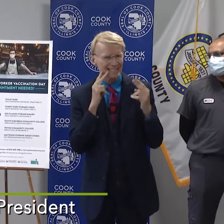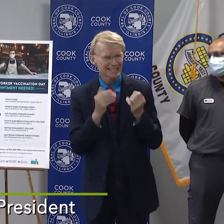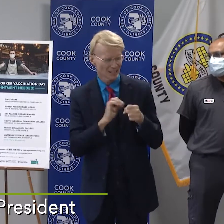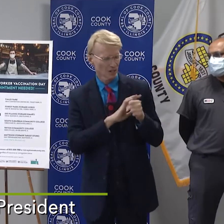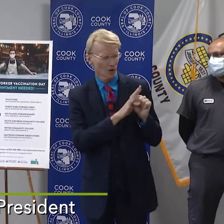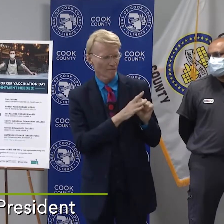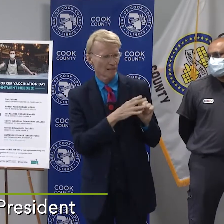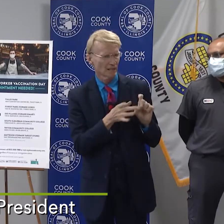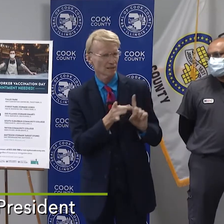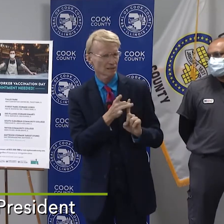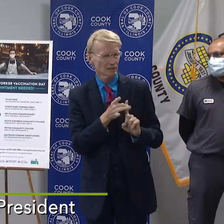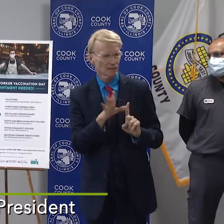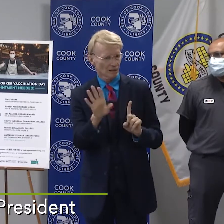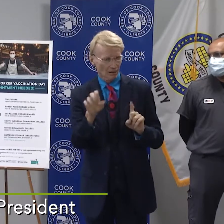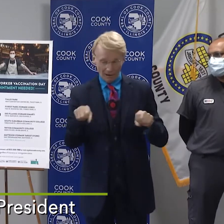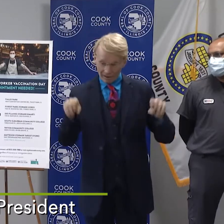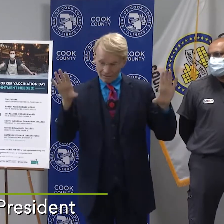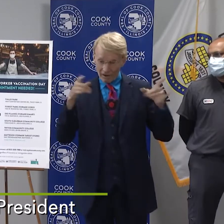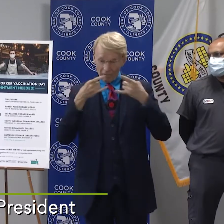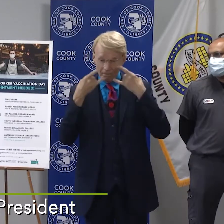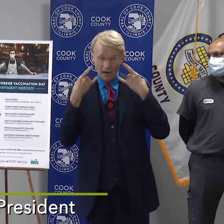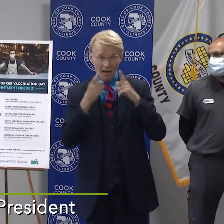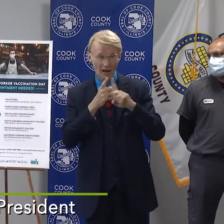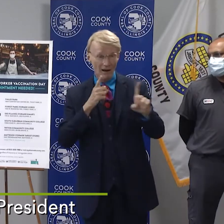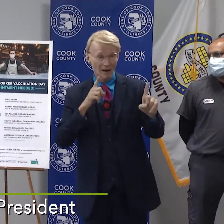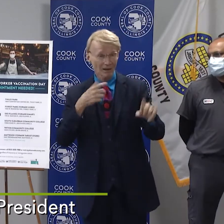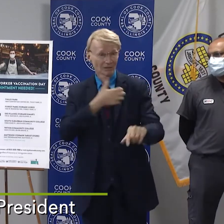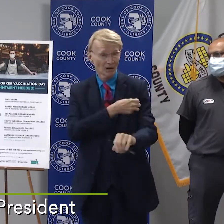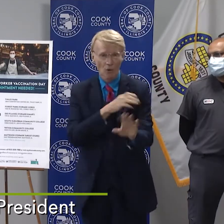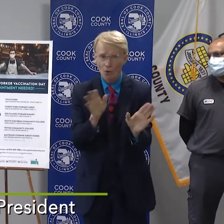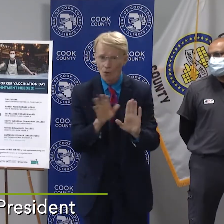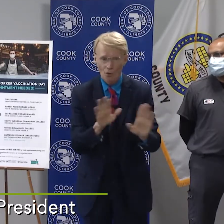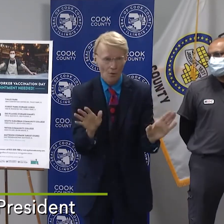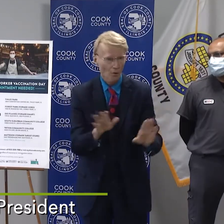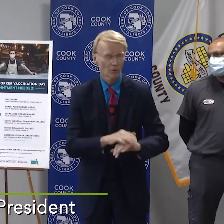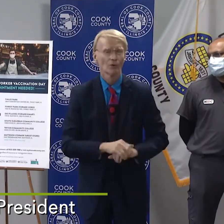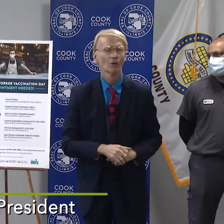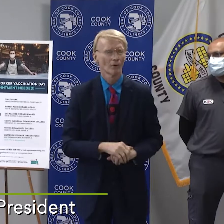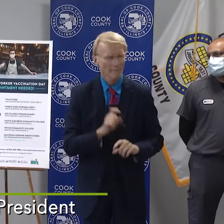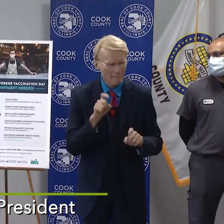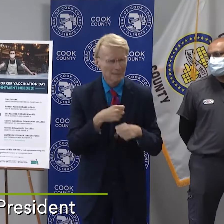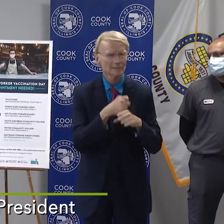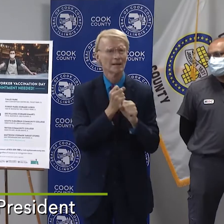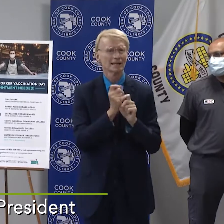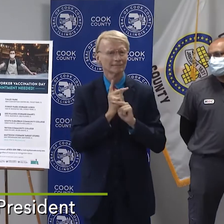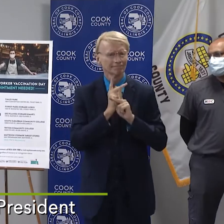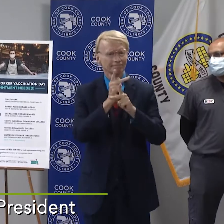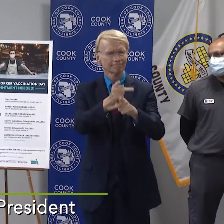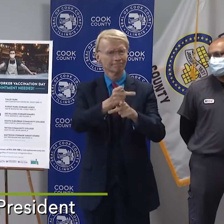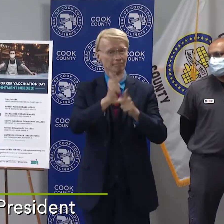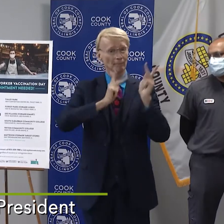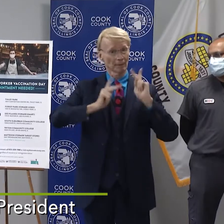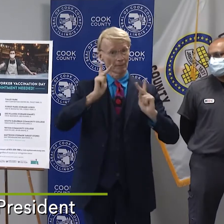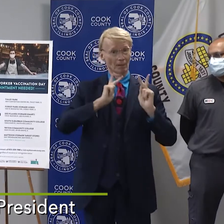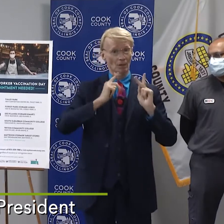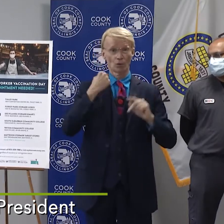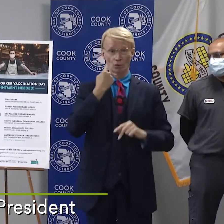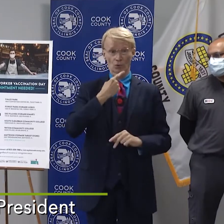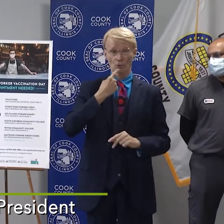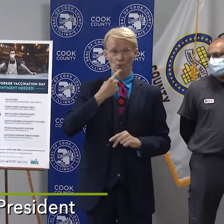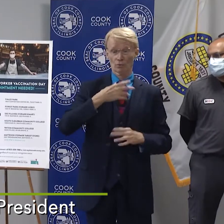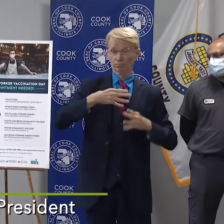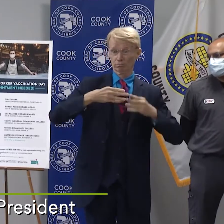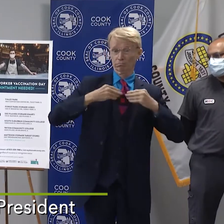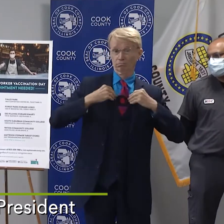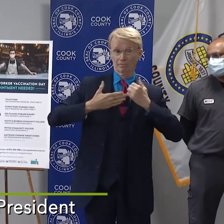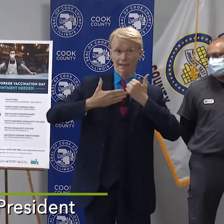This is not a time to let our guard down. We must ensure that the unsung heroes, those who have been there for us all